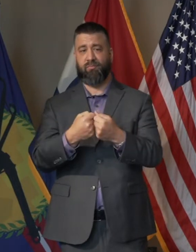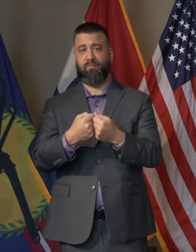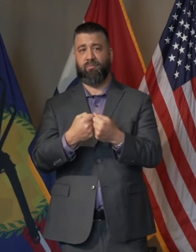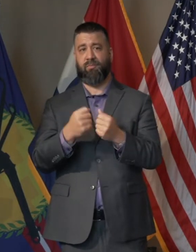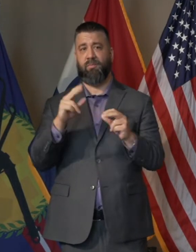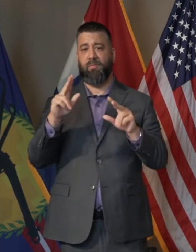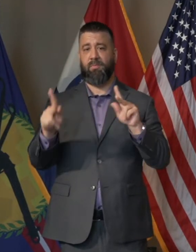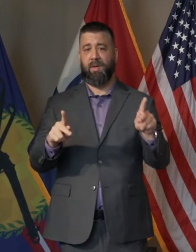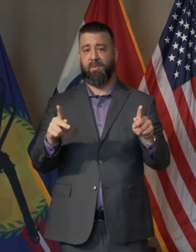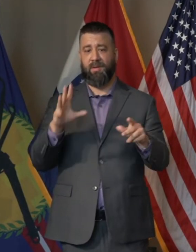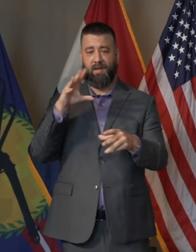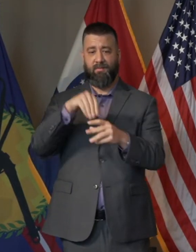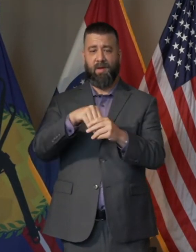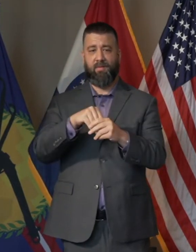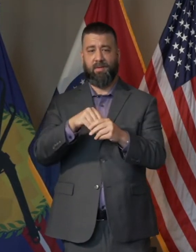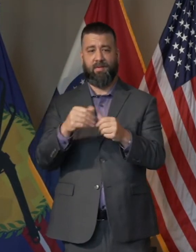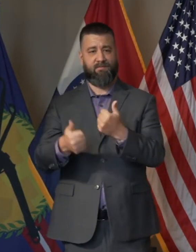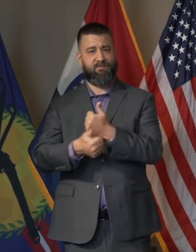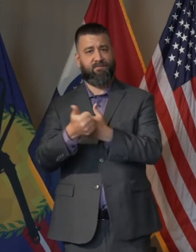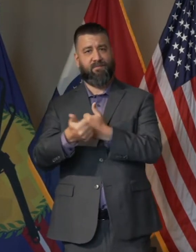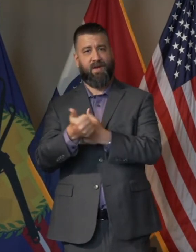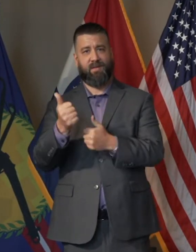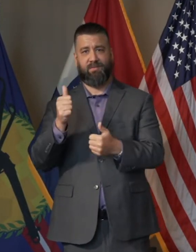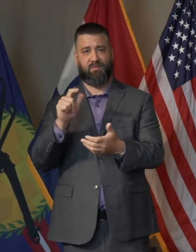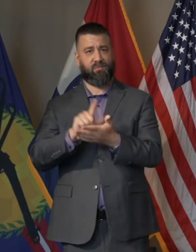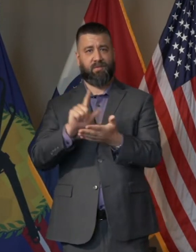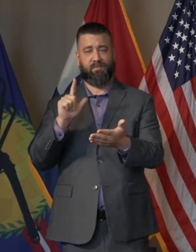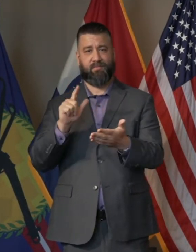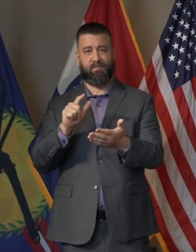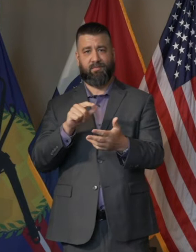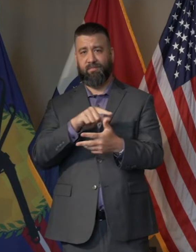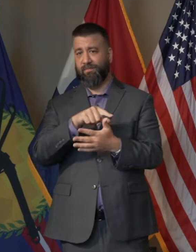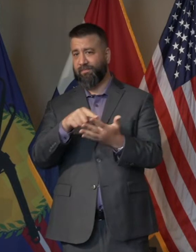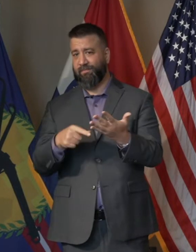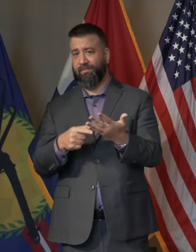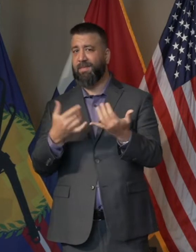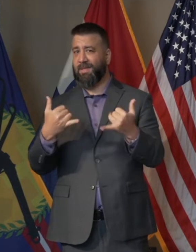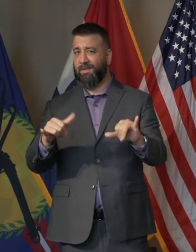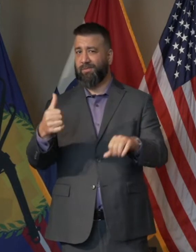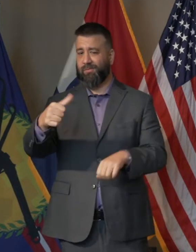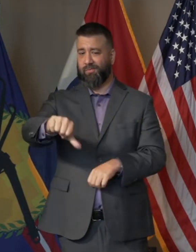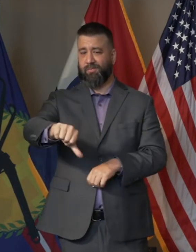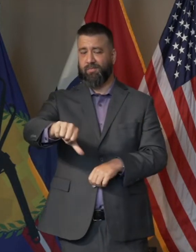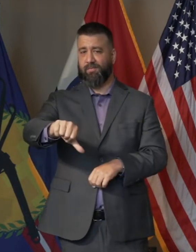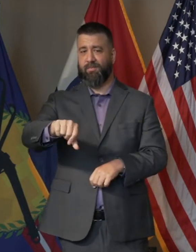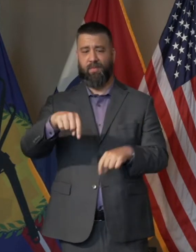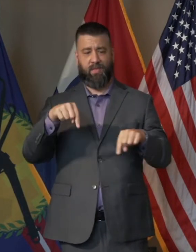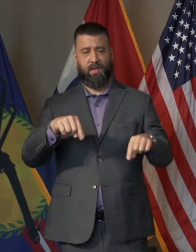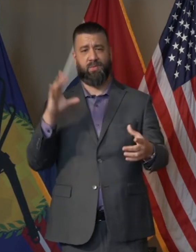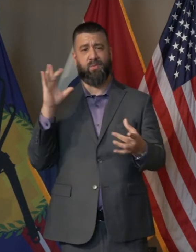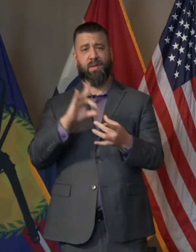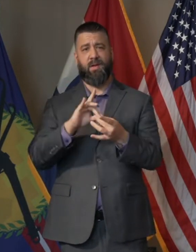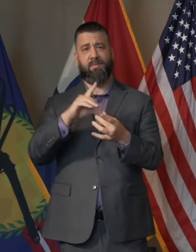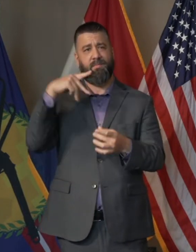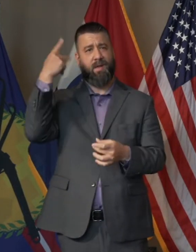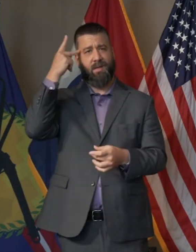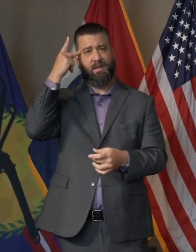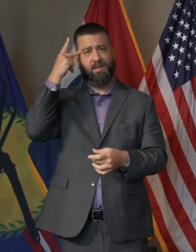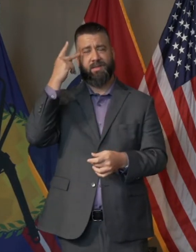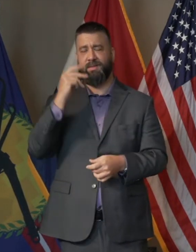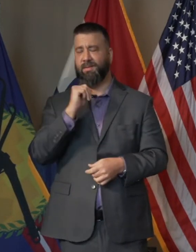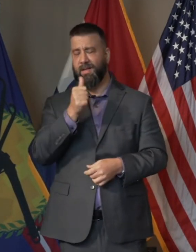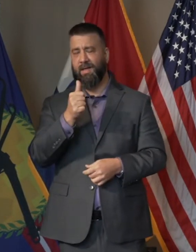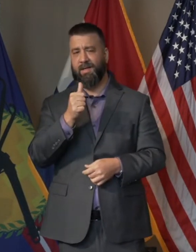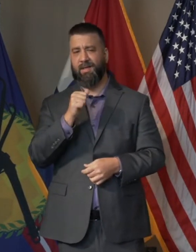been involved in a violent crime. This is not politics, so please stop politicizing